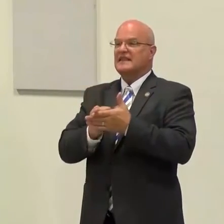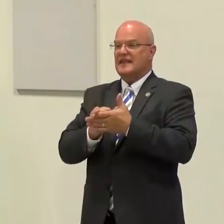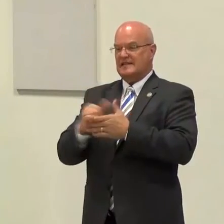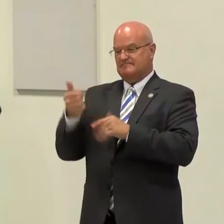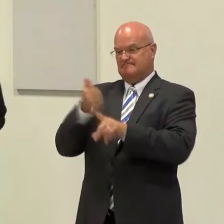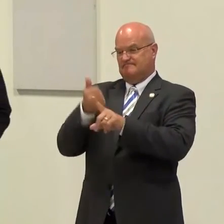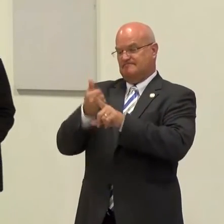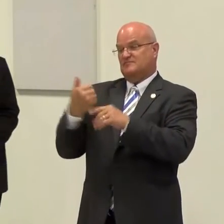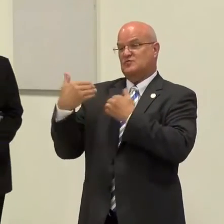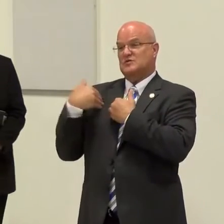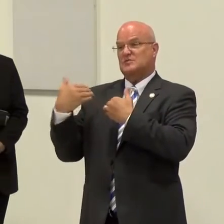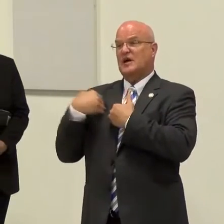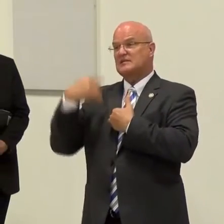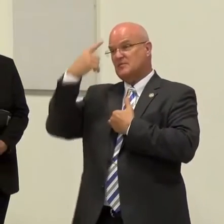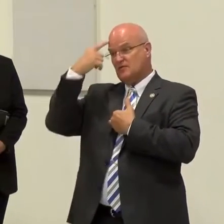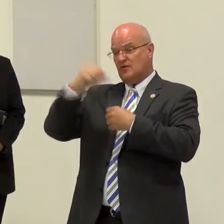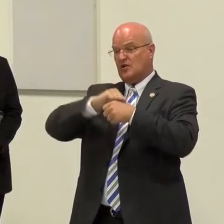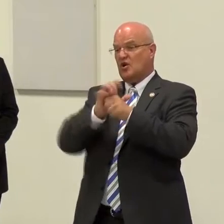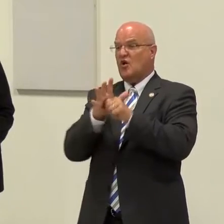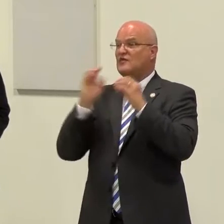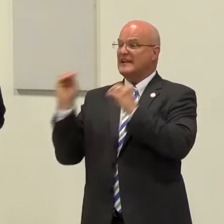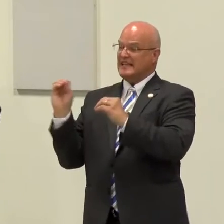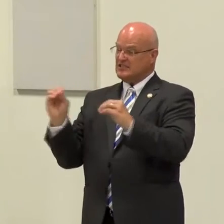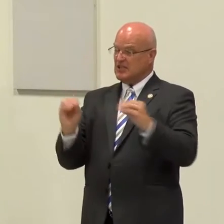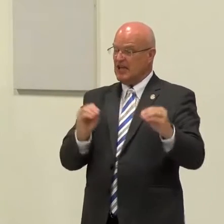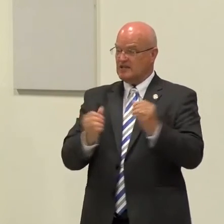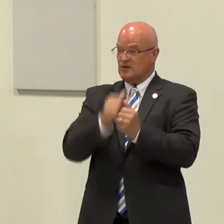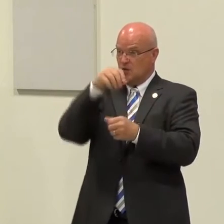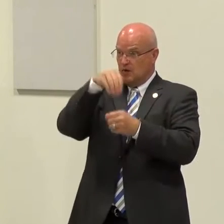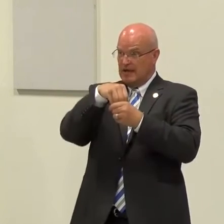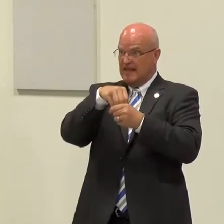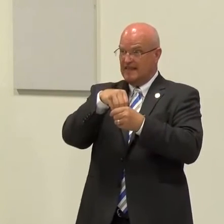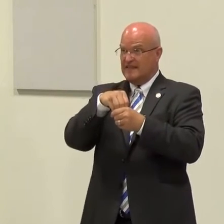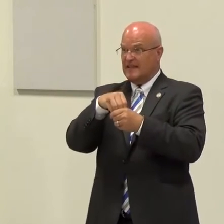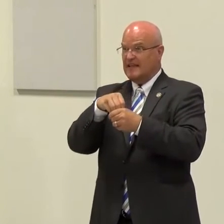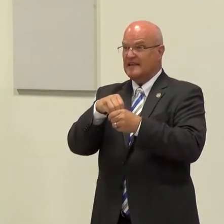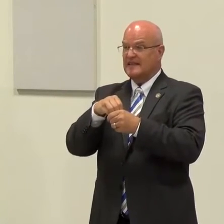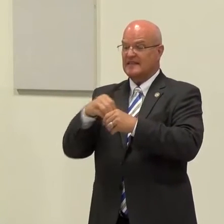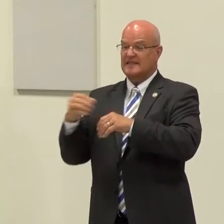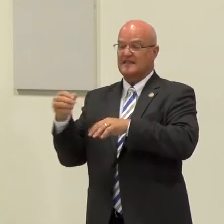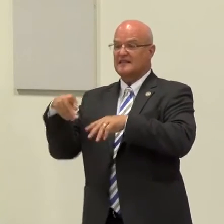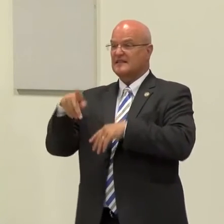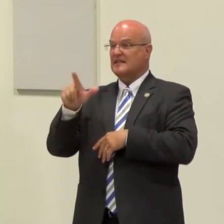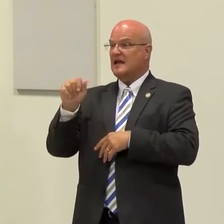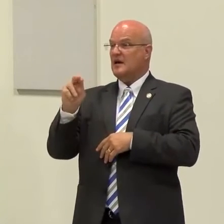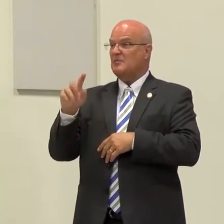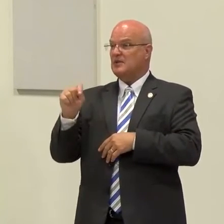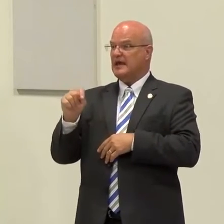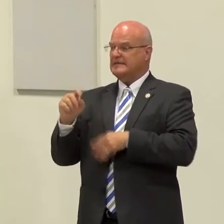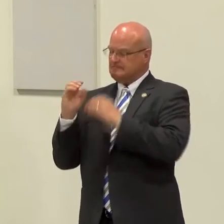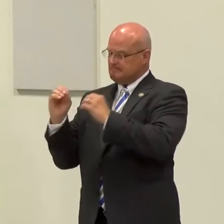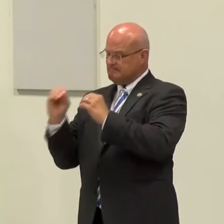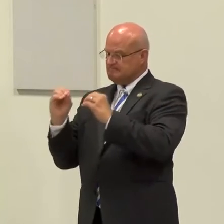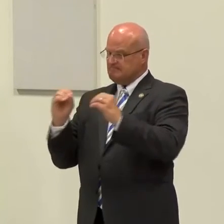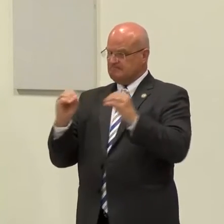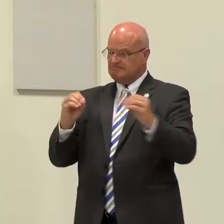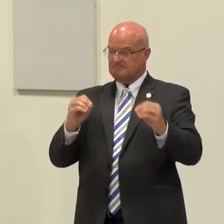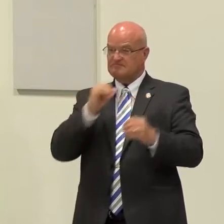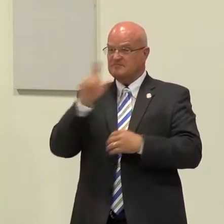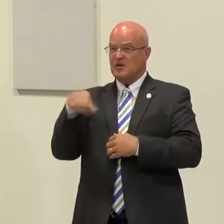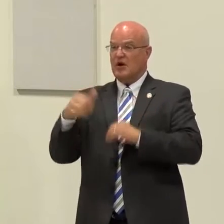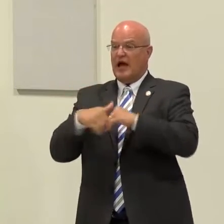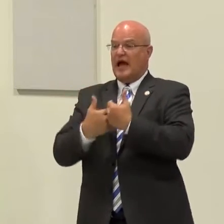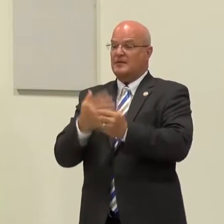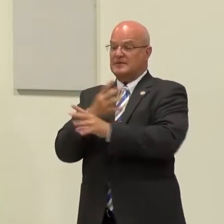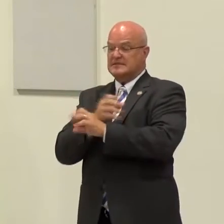is responsible for COVID education within the facility, teaching everyone there not just